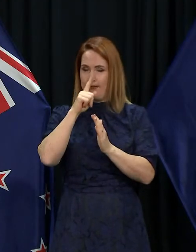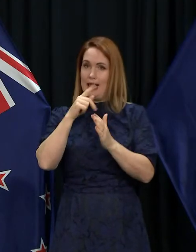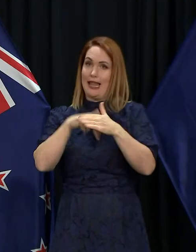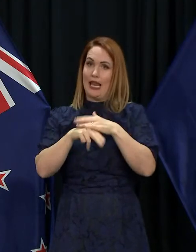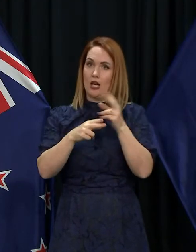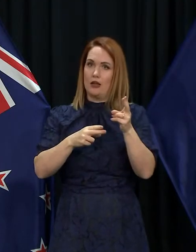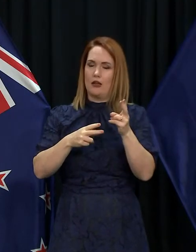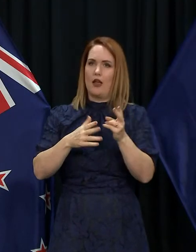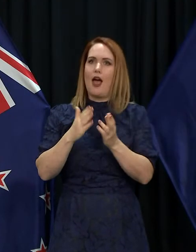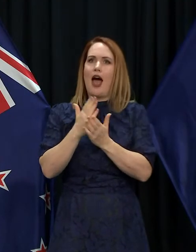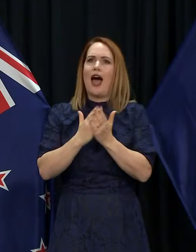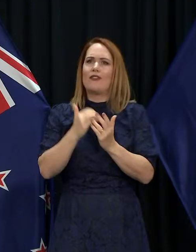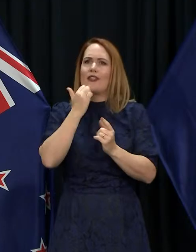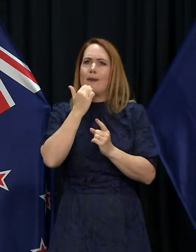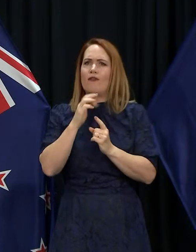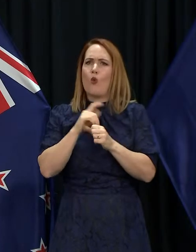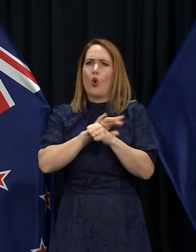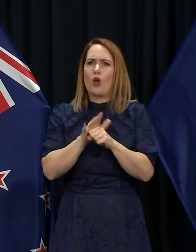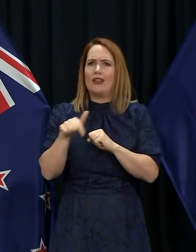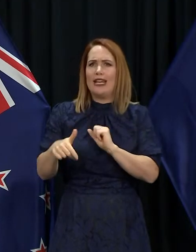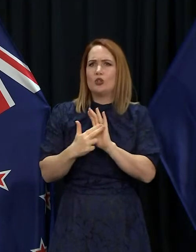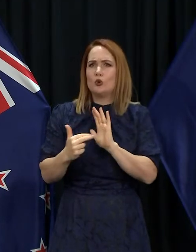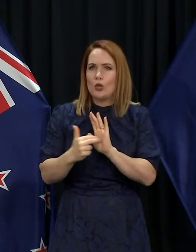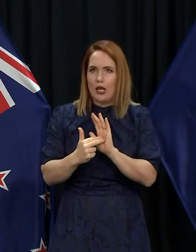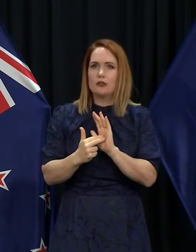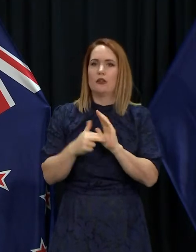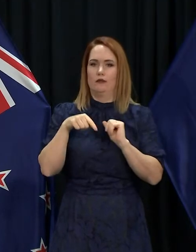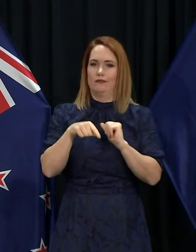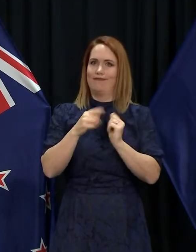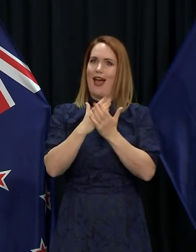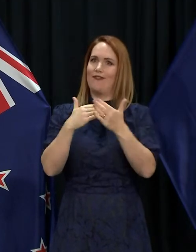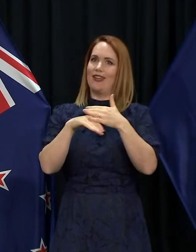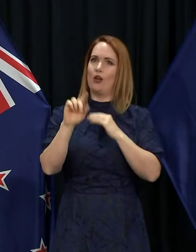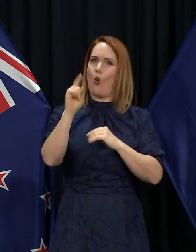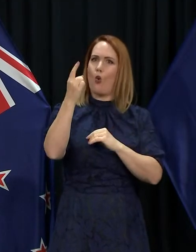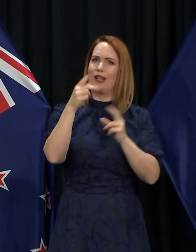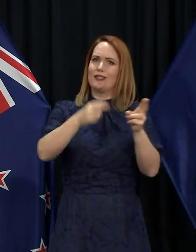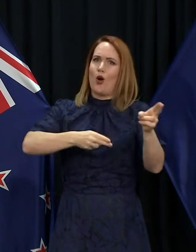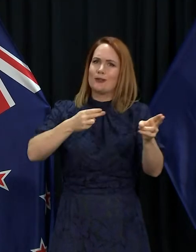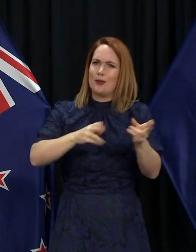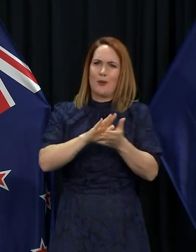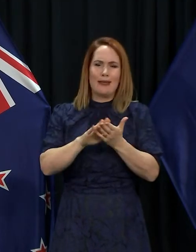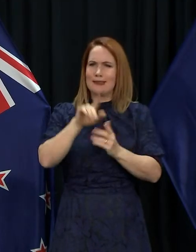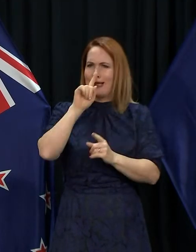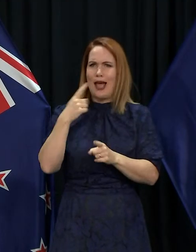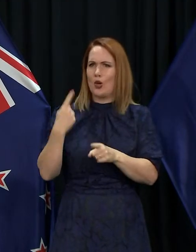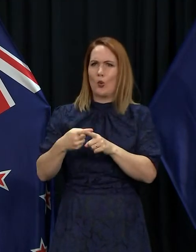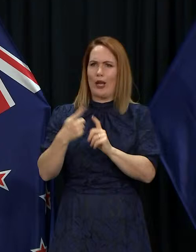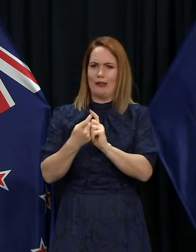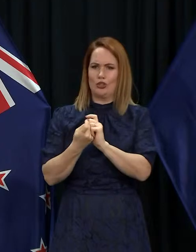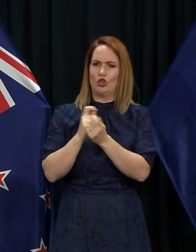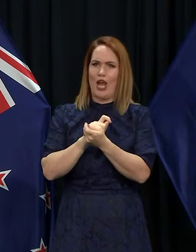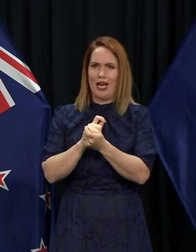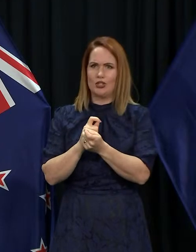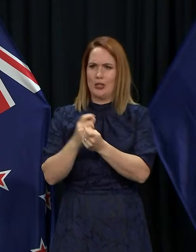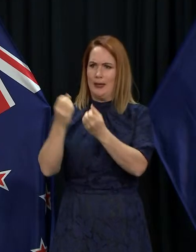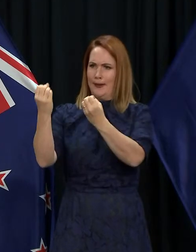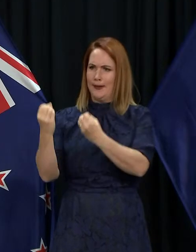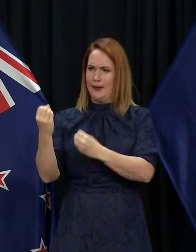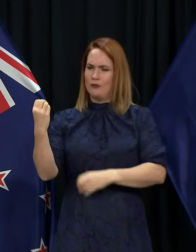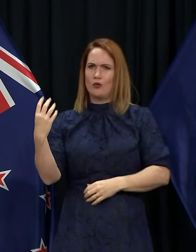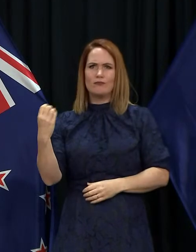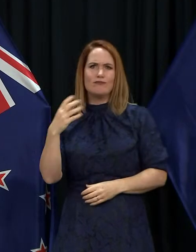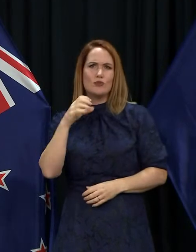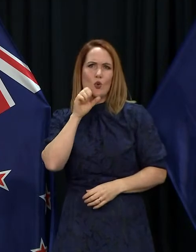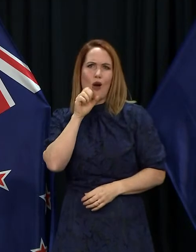So we're making great progress, but we're not out of the woods yet, and we don't want to be in the position where we move too quickly and lose so much of the progress that's being